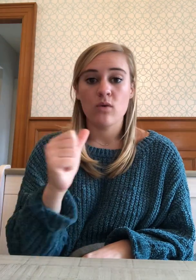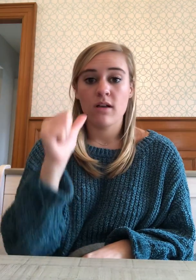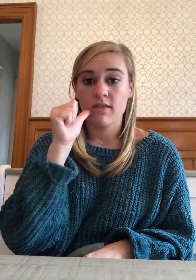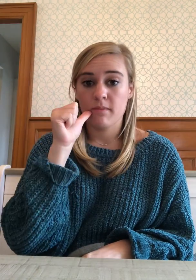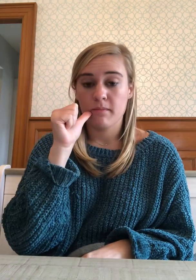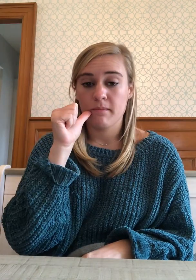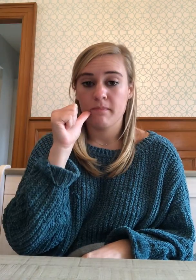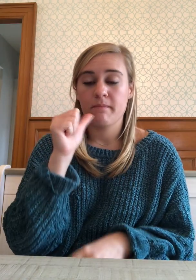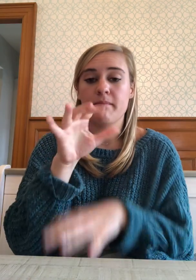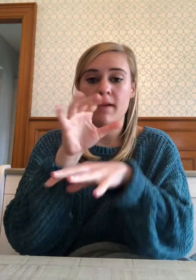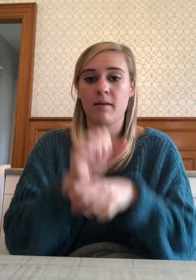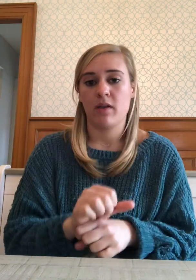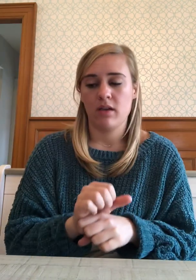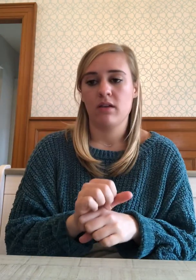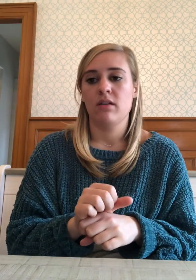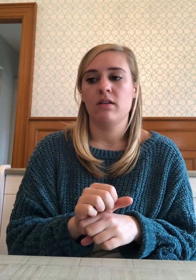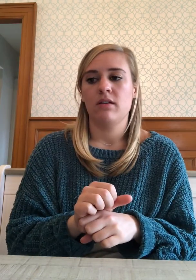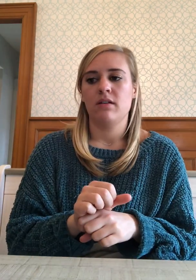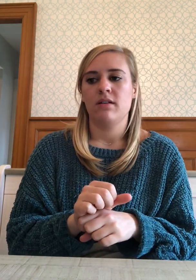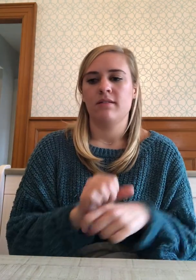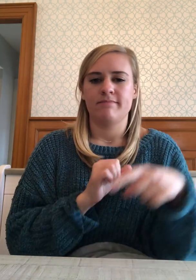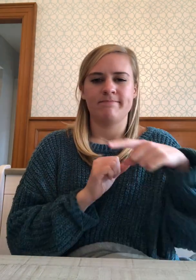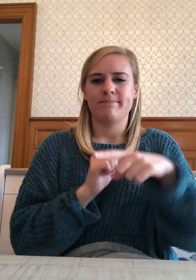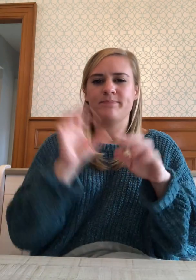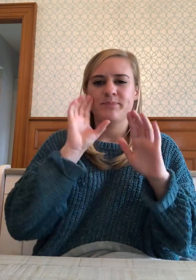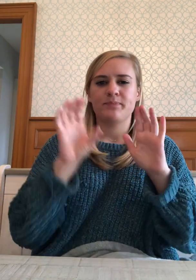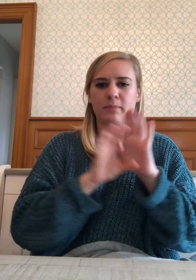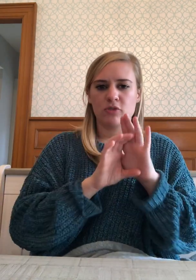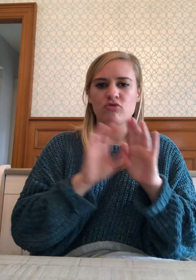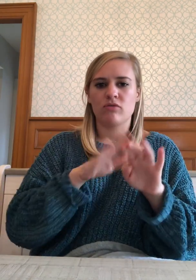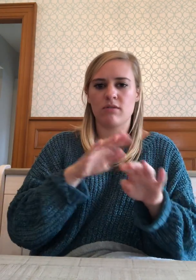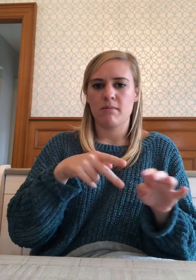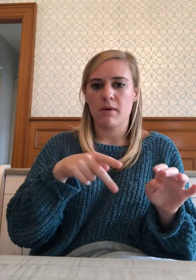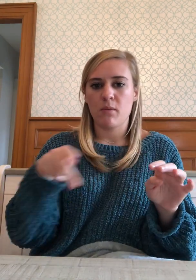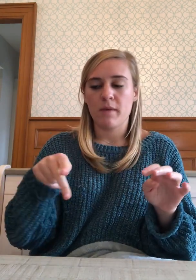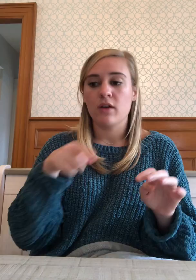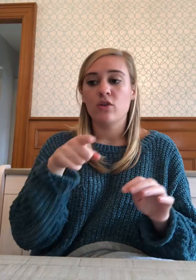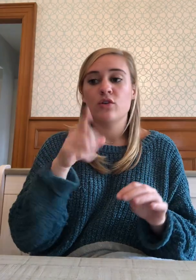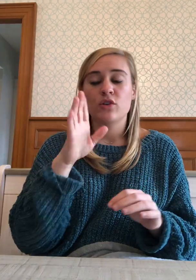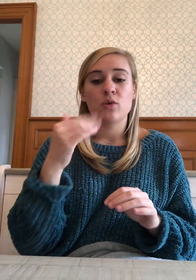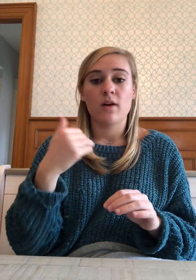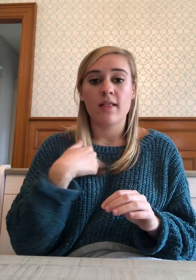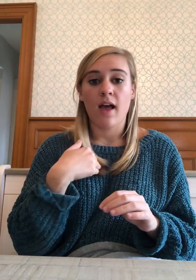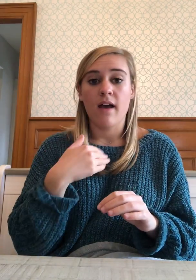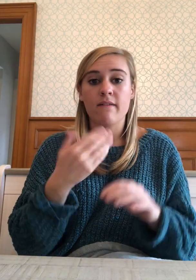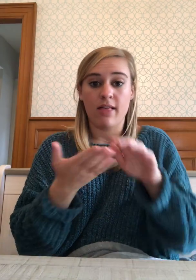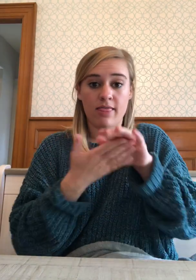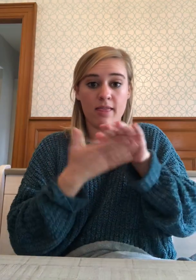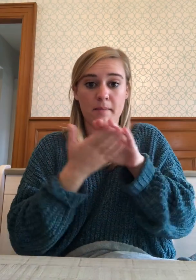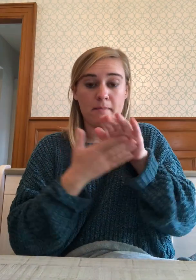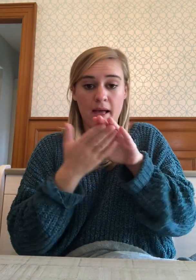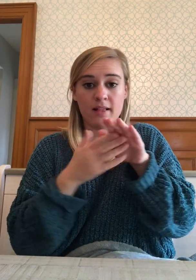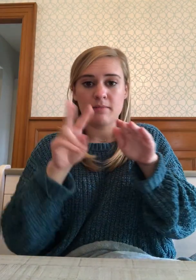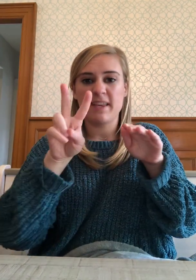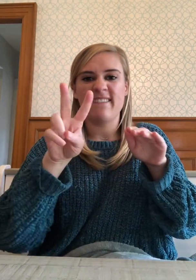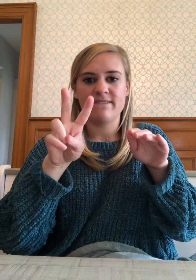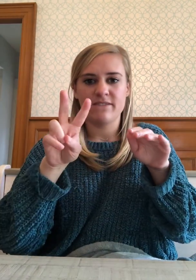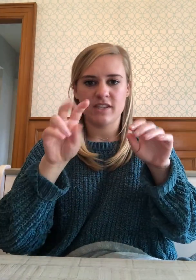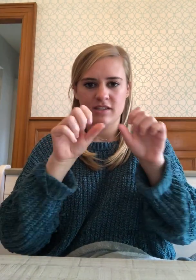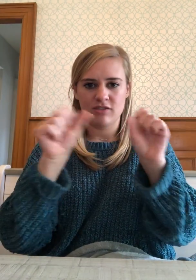with this kind of diagram, what happens is that you get a V-shaped palate. Look where the thumb is. The thumb is your orthodontic